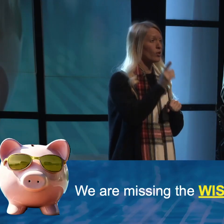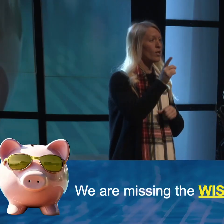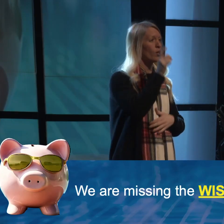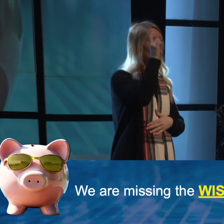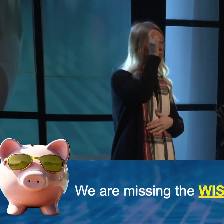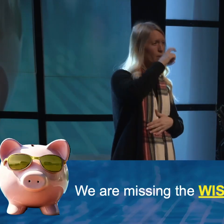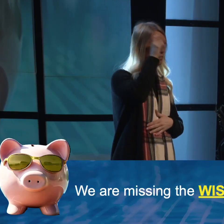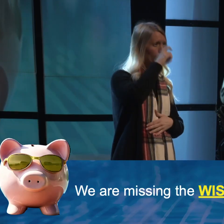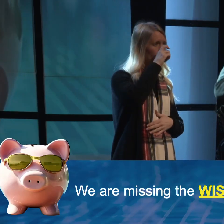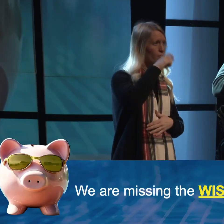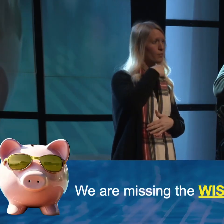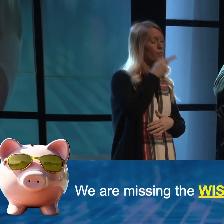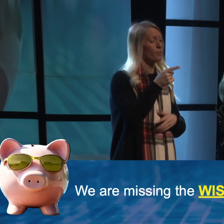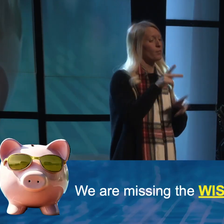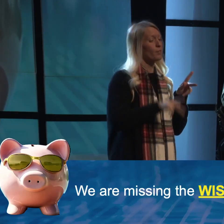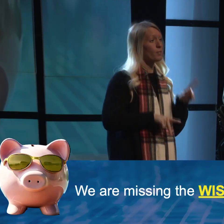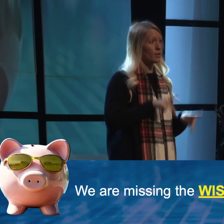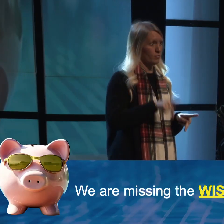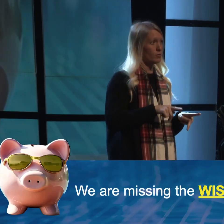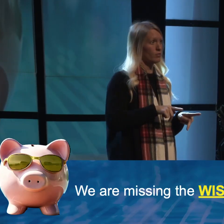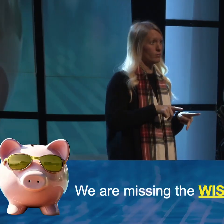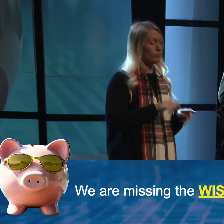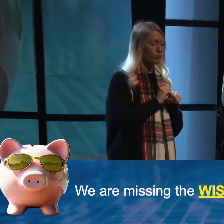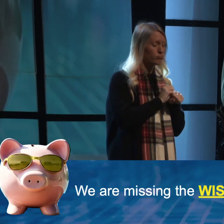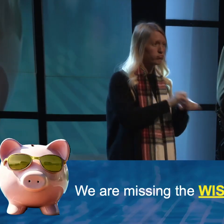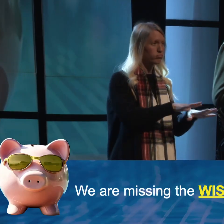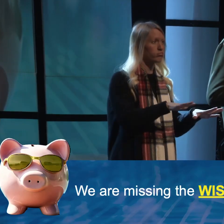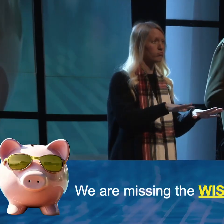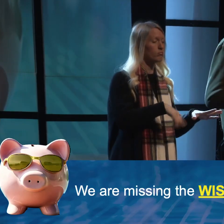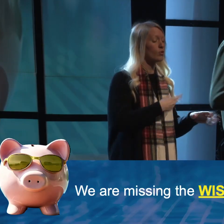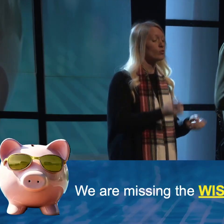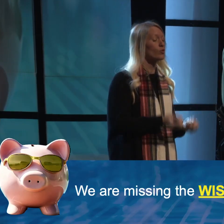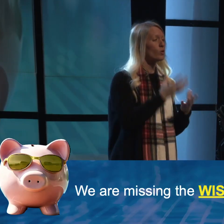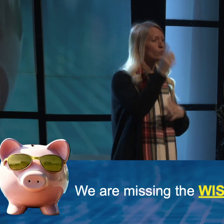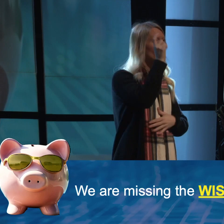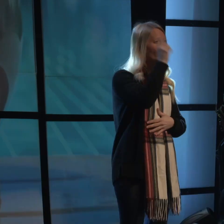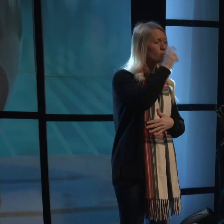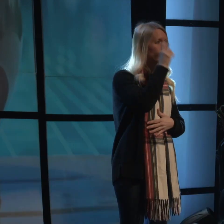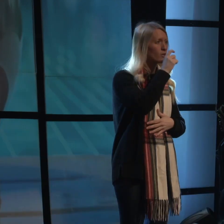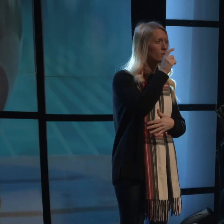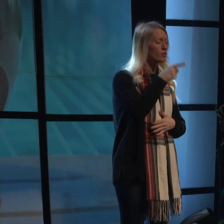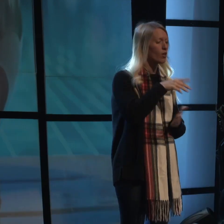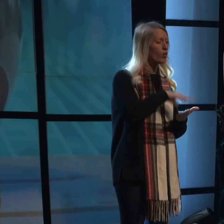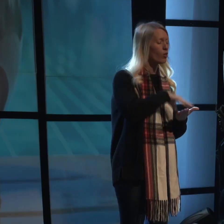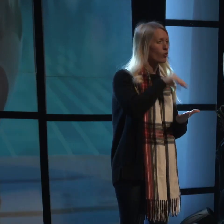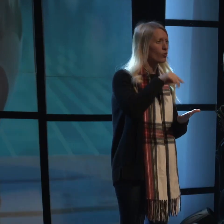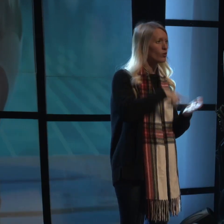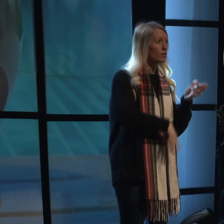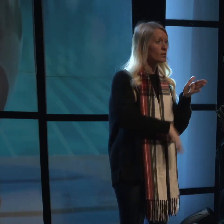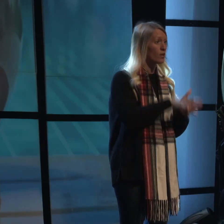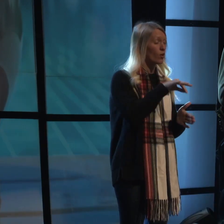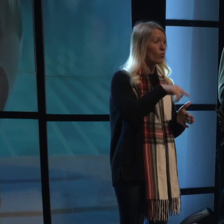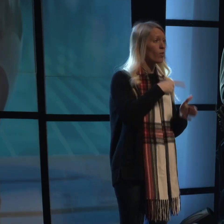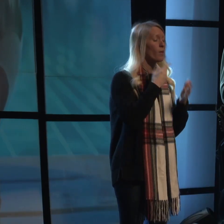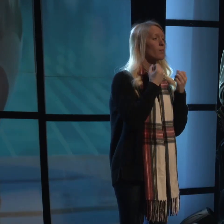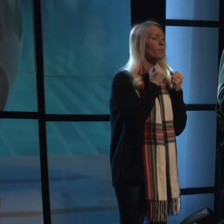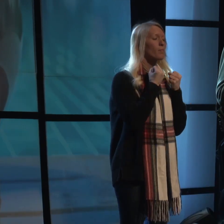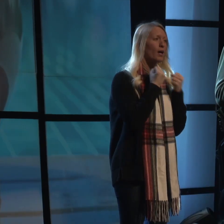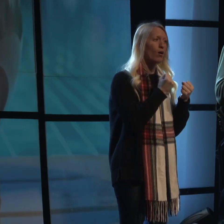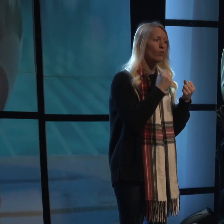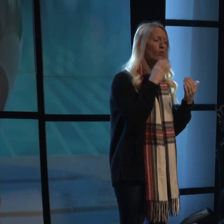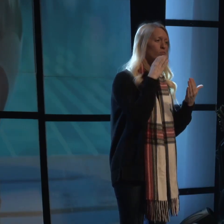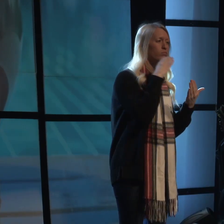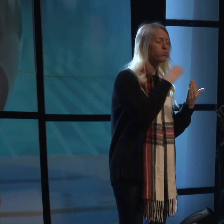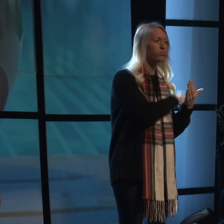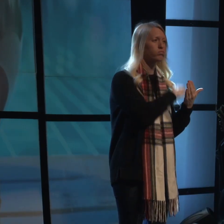much wisdom to be lived into and discovered with a powerful why. See, why is really